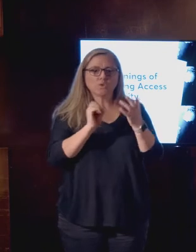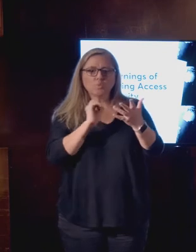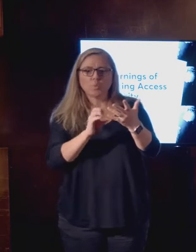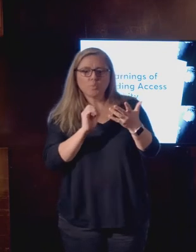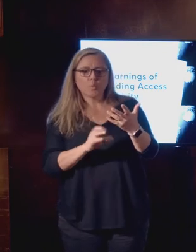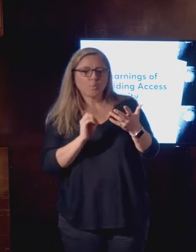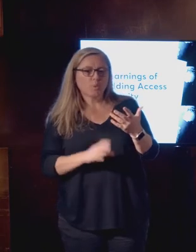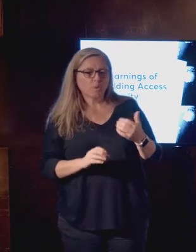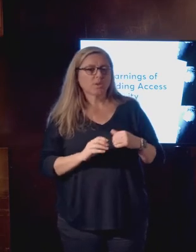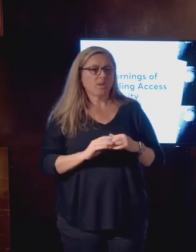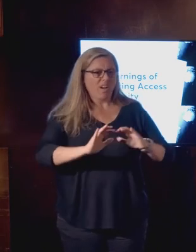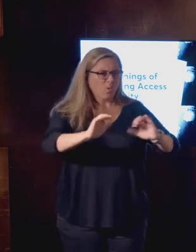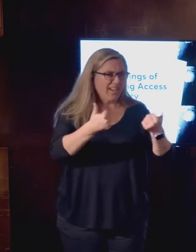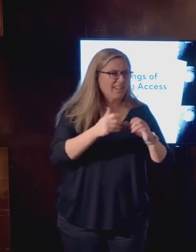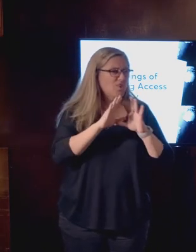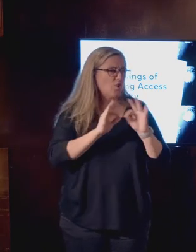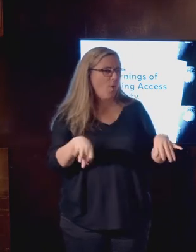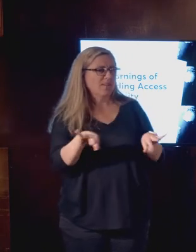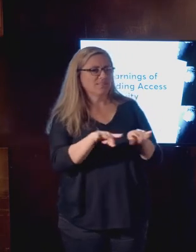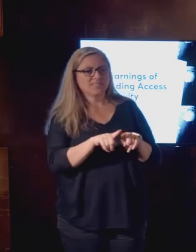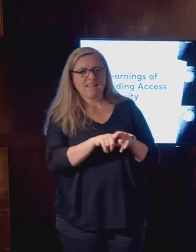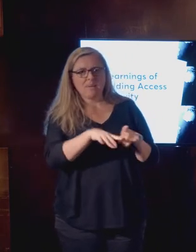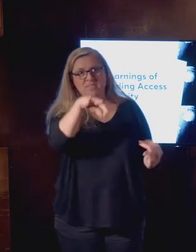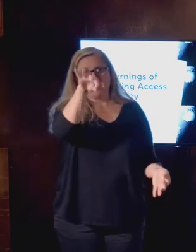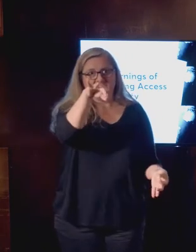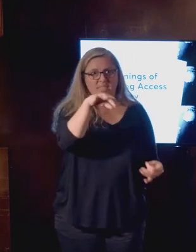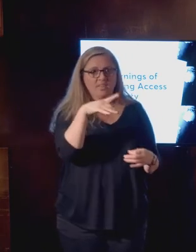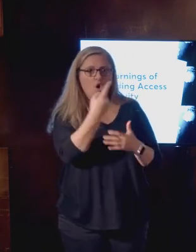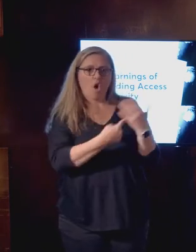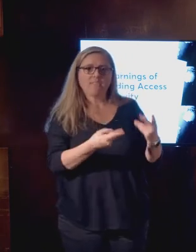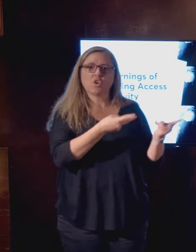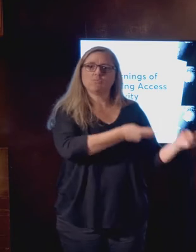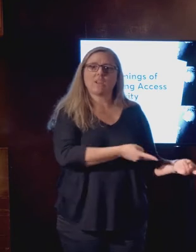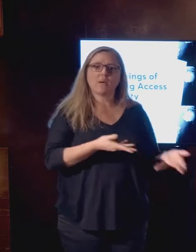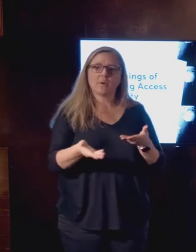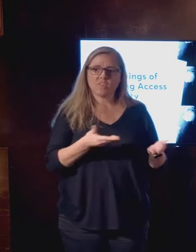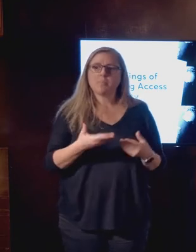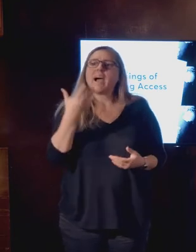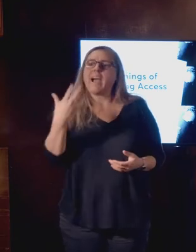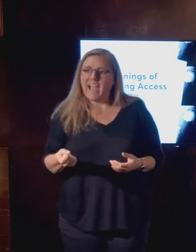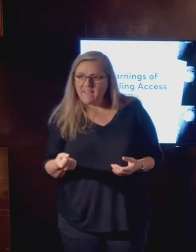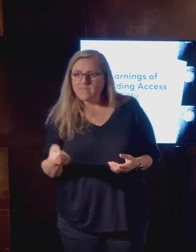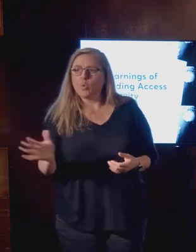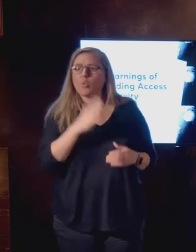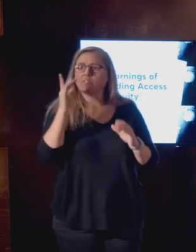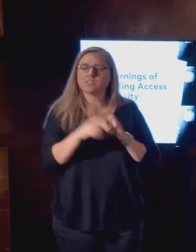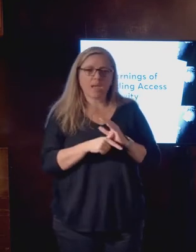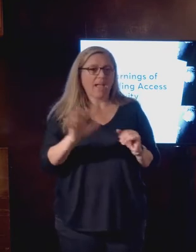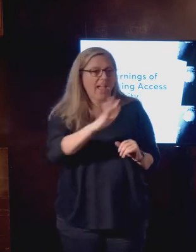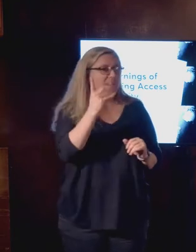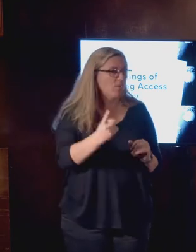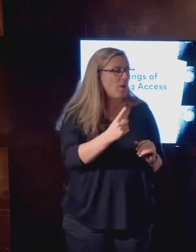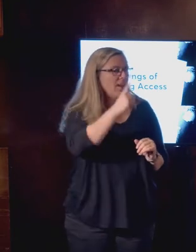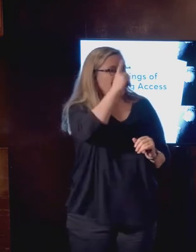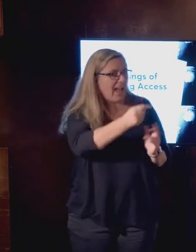But then, okay, so let's do that, but let's not just have it for the relaxed performance. Let's have it there all the time, and everyone can have